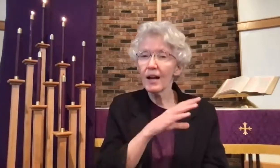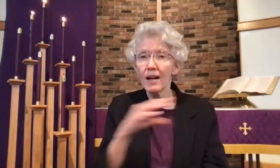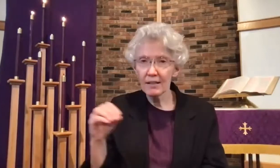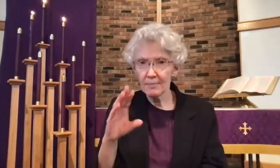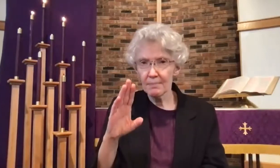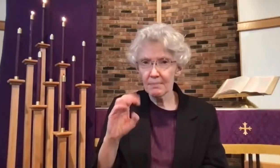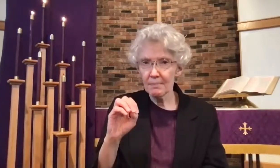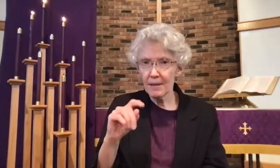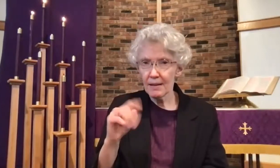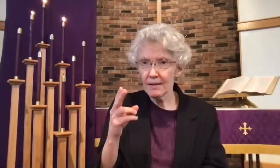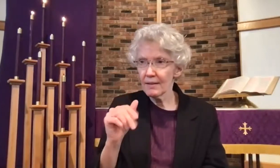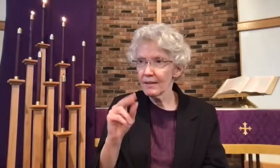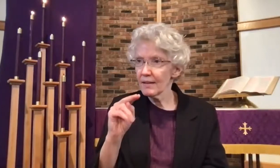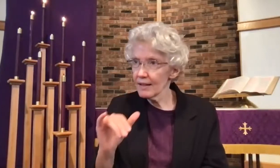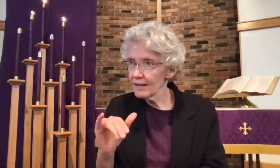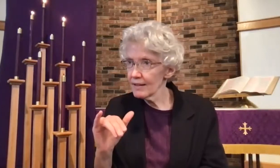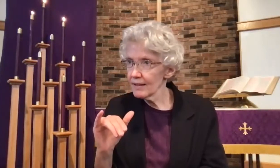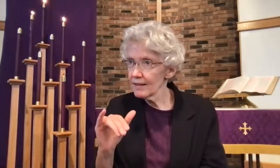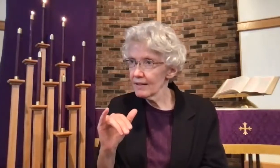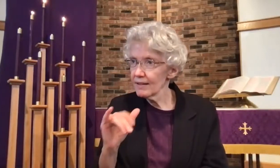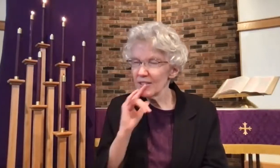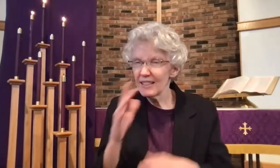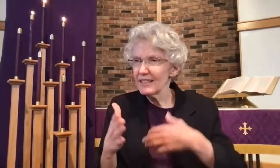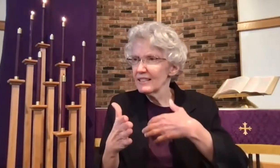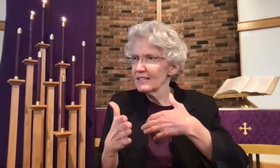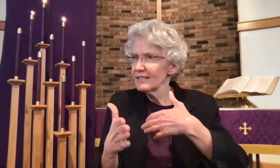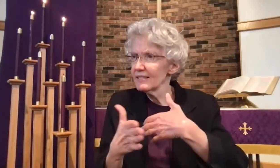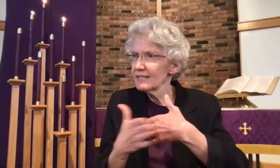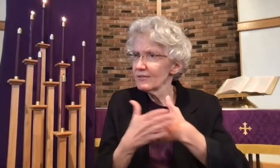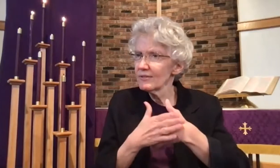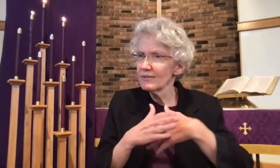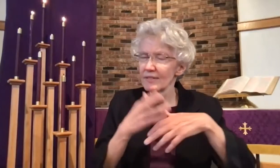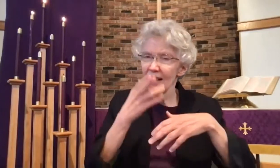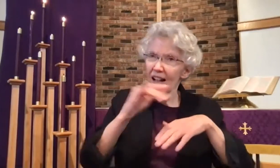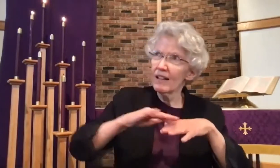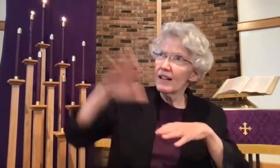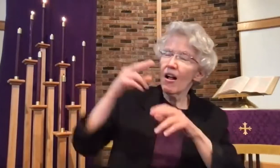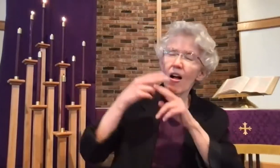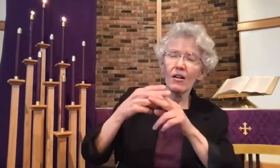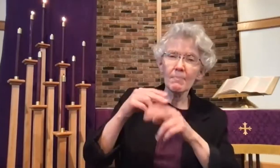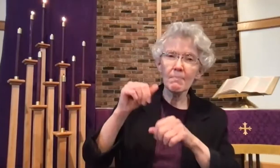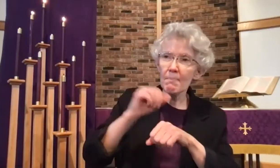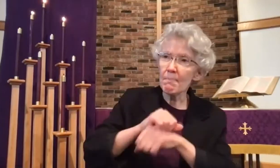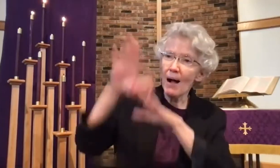As Jesus came near Bethphage and Bethany, towns near the hill called the Mount of